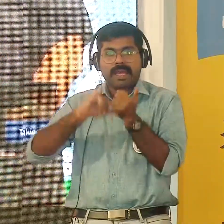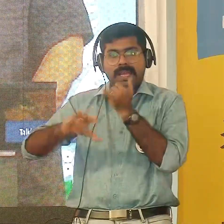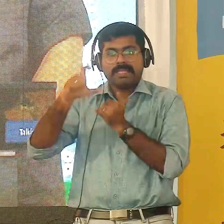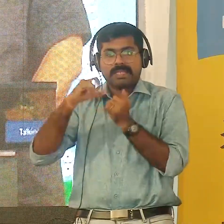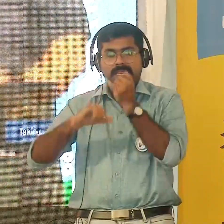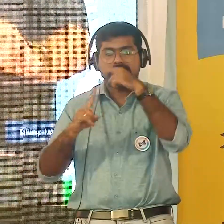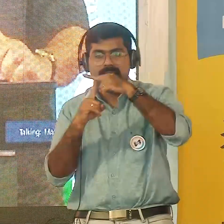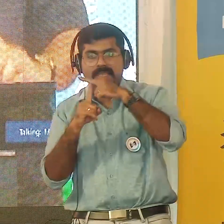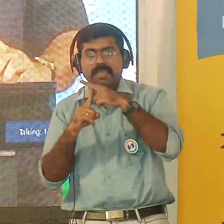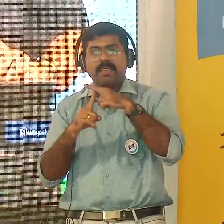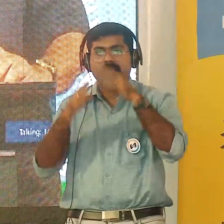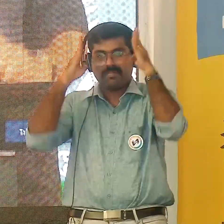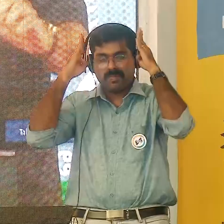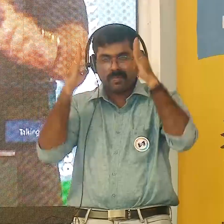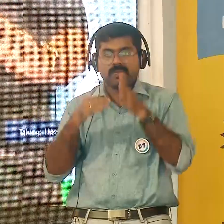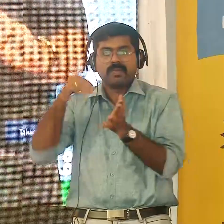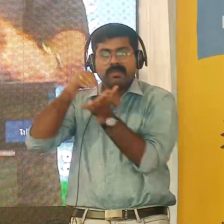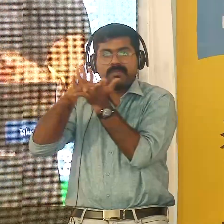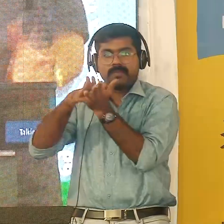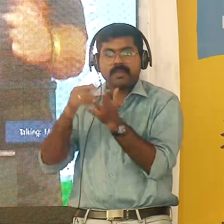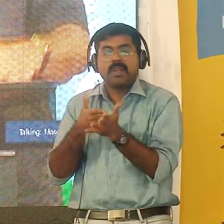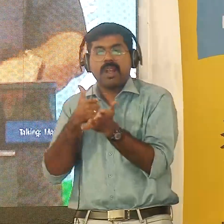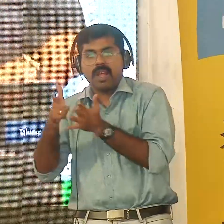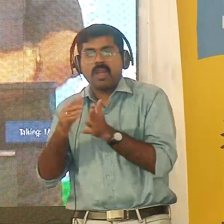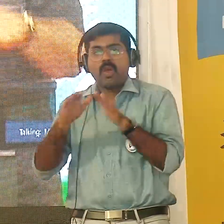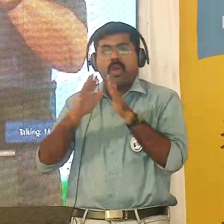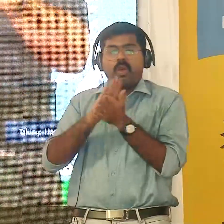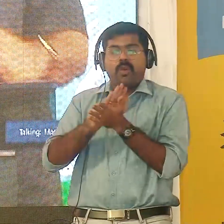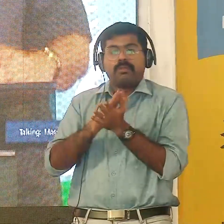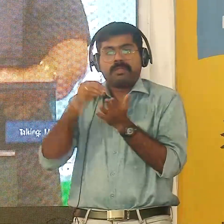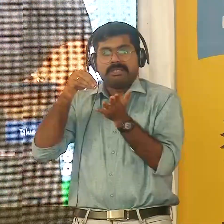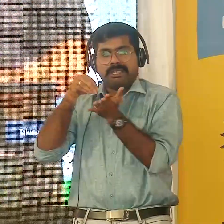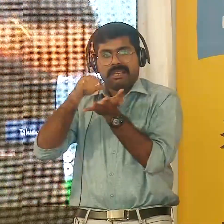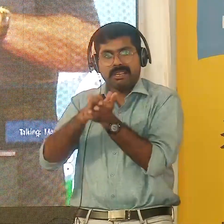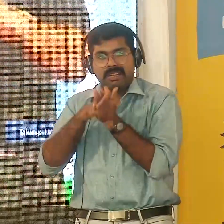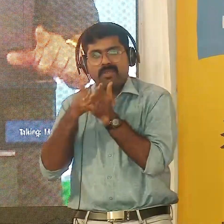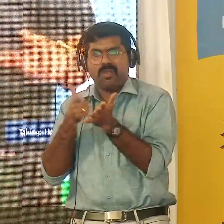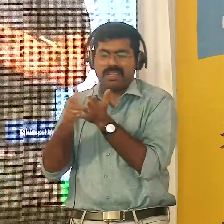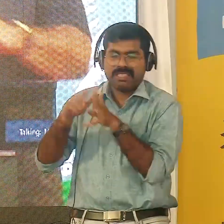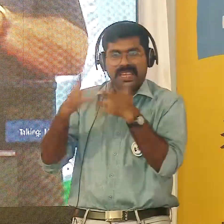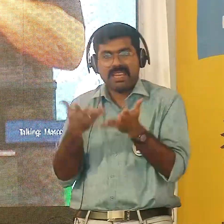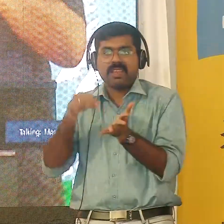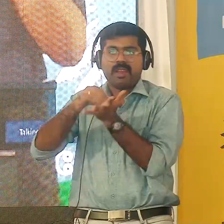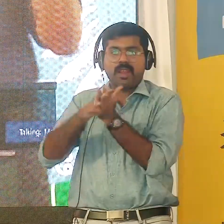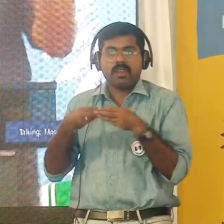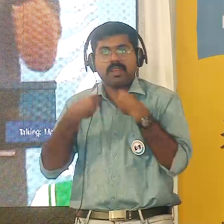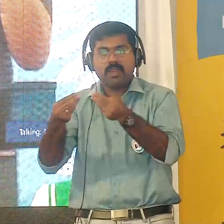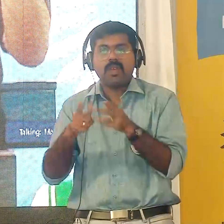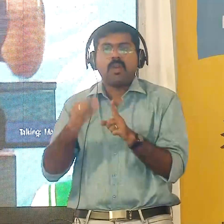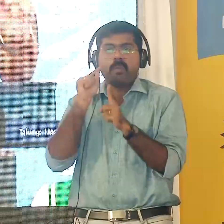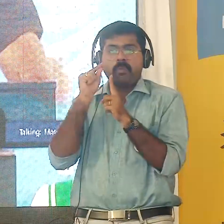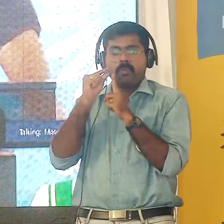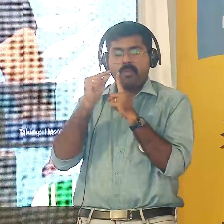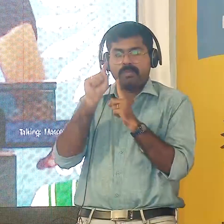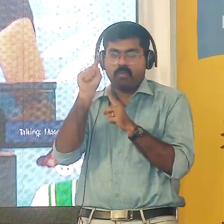families, at least homestead land, agricultural or homestead land to all families. So that is the policy, that's the policy